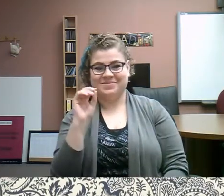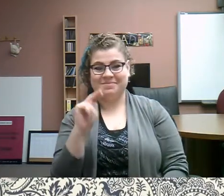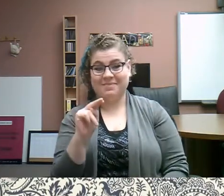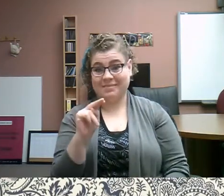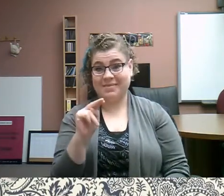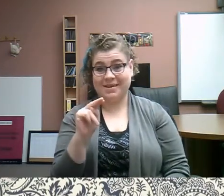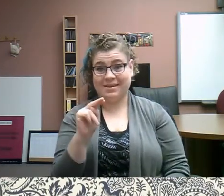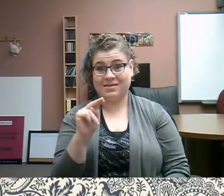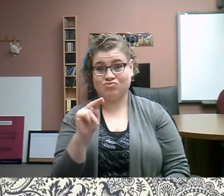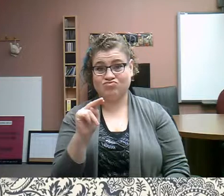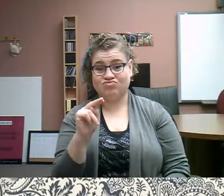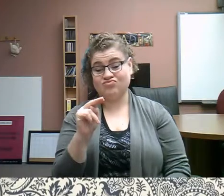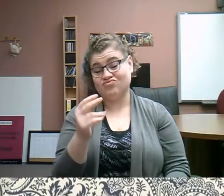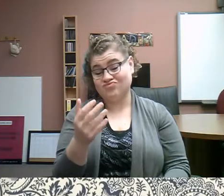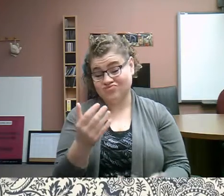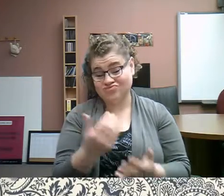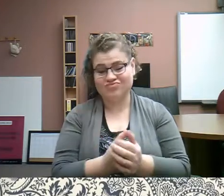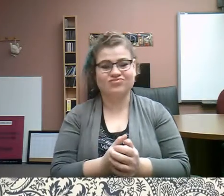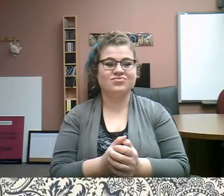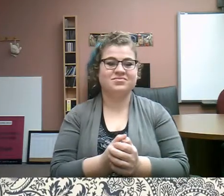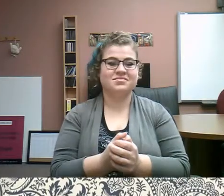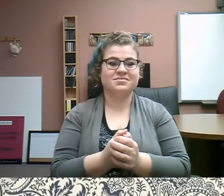or bacon.